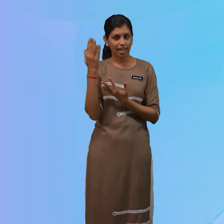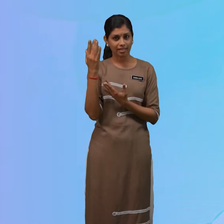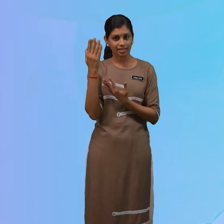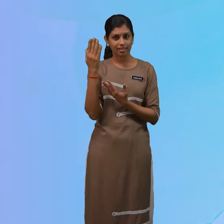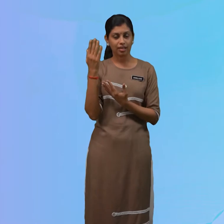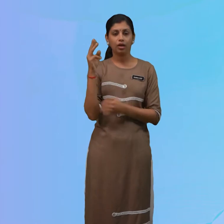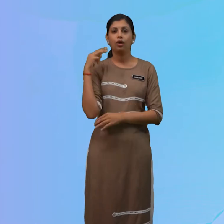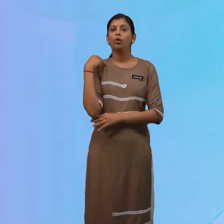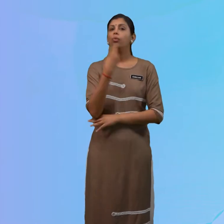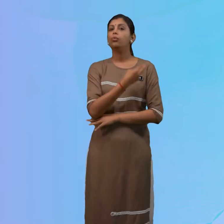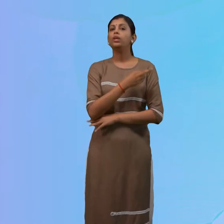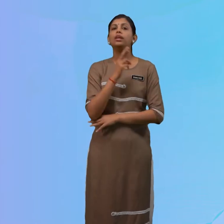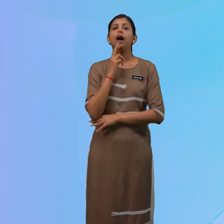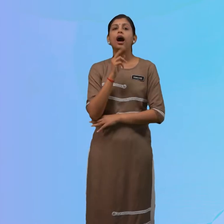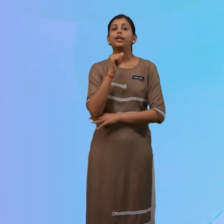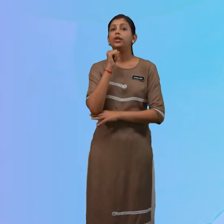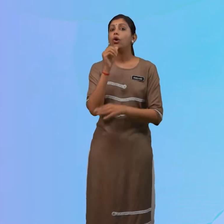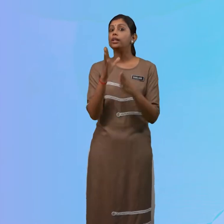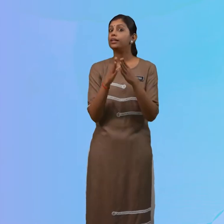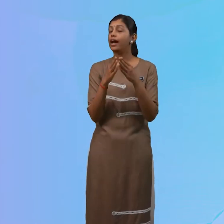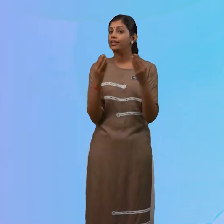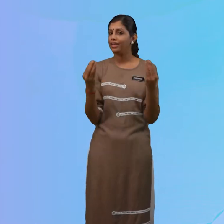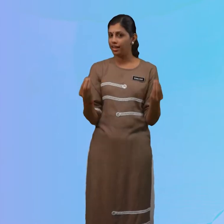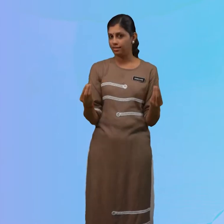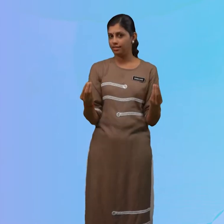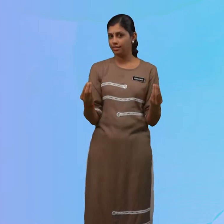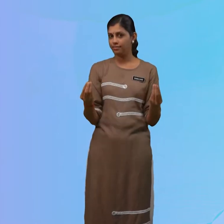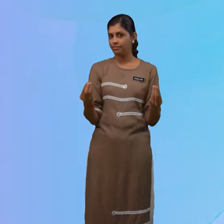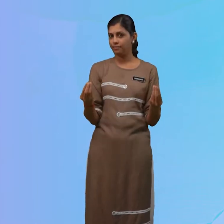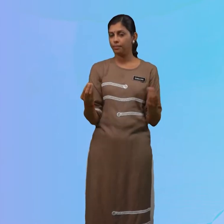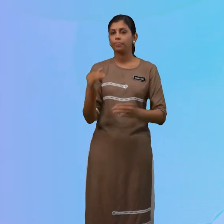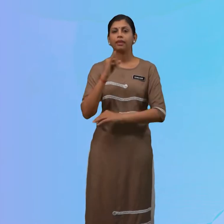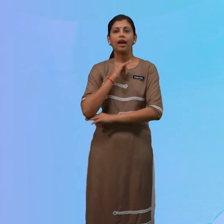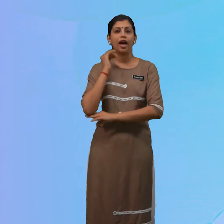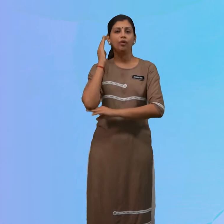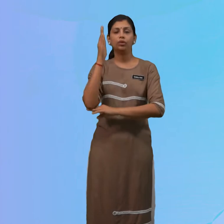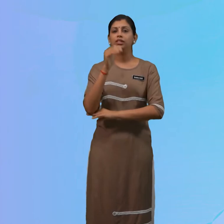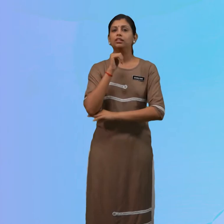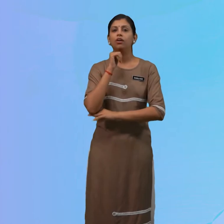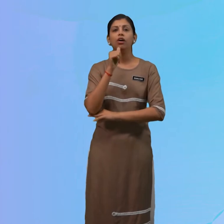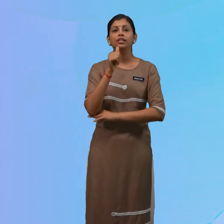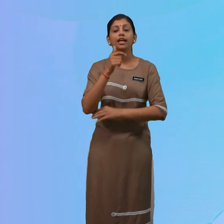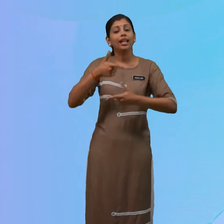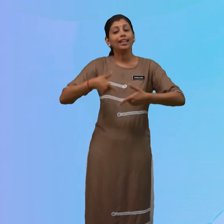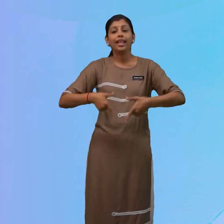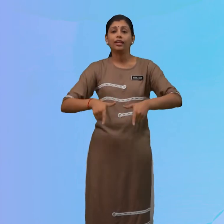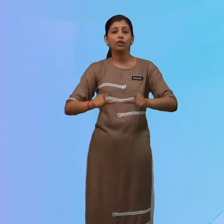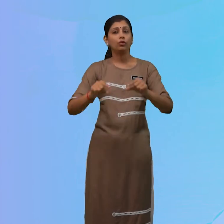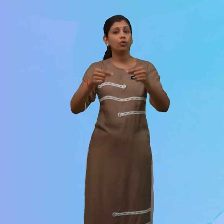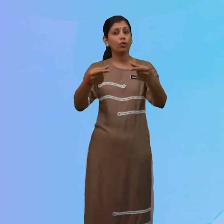Wait, we are not done yet. I will not let you go